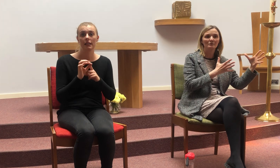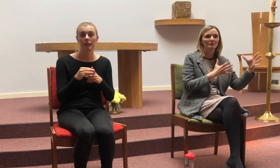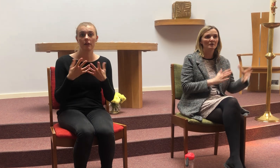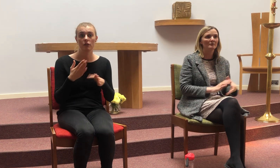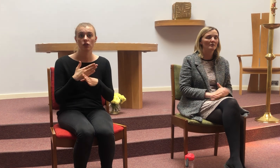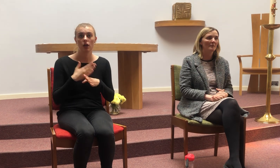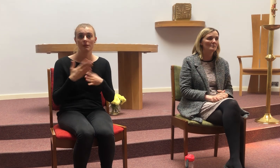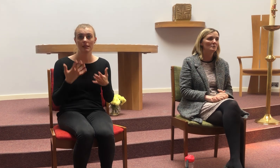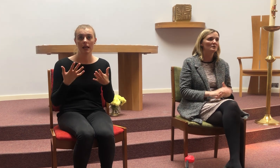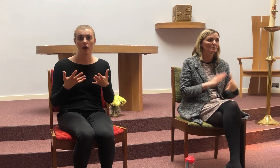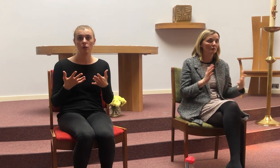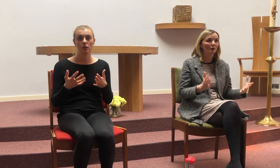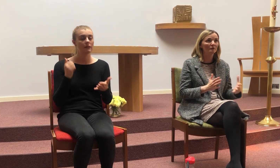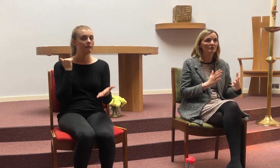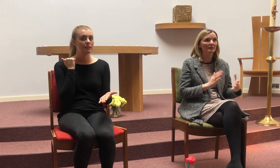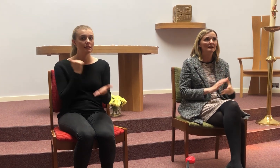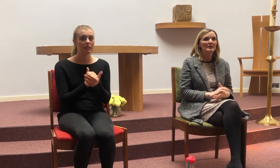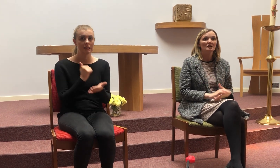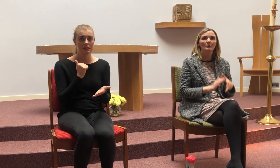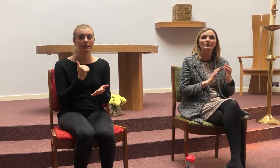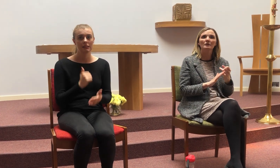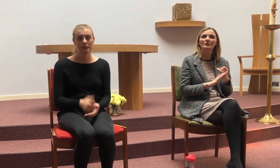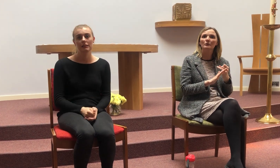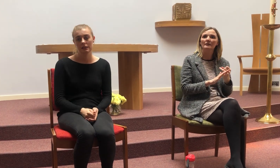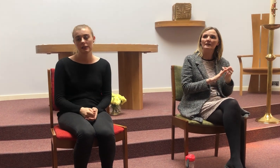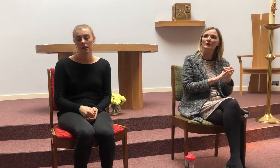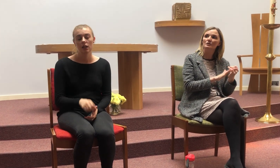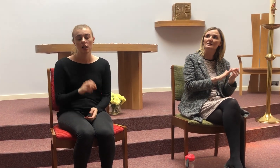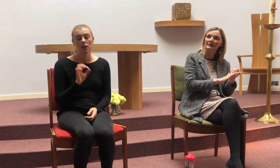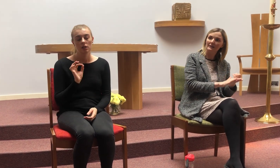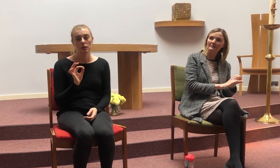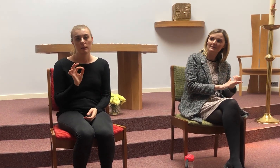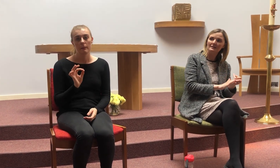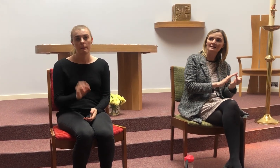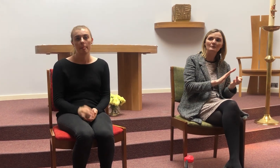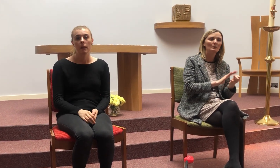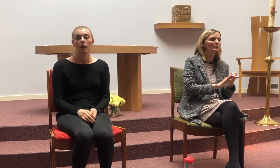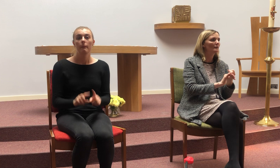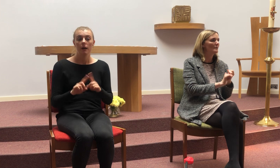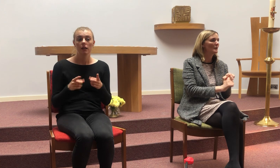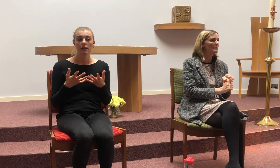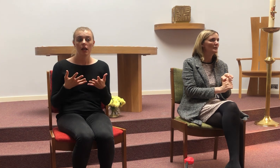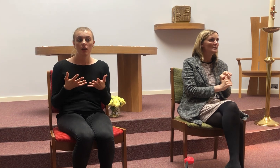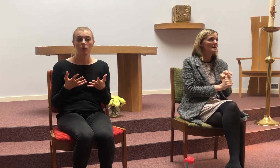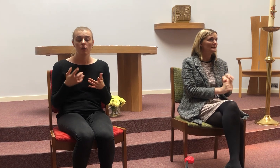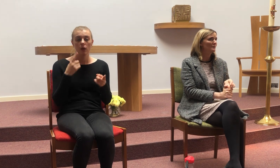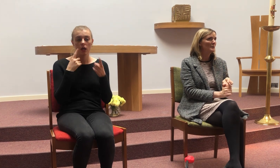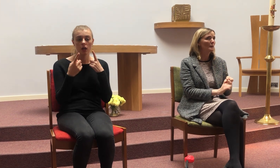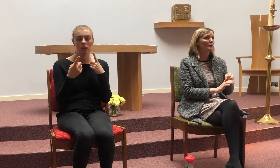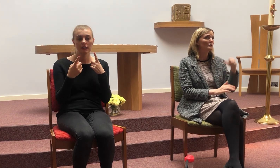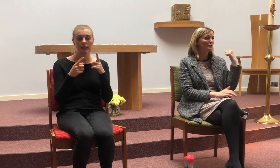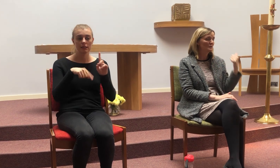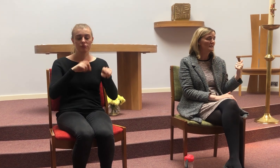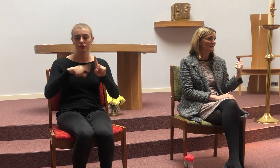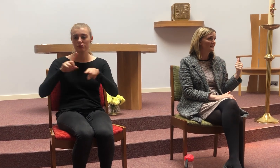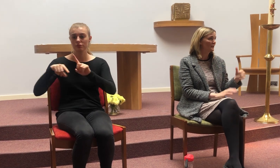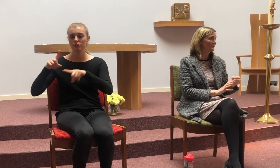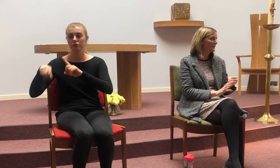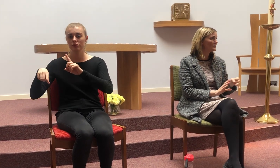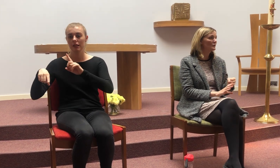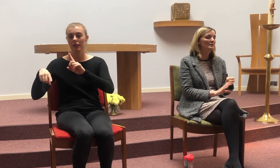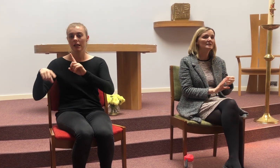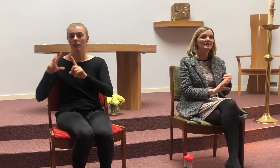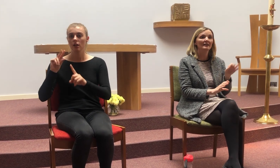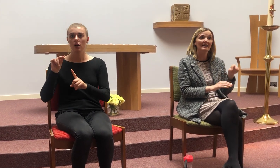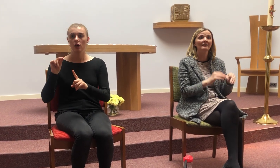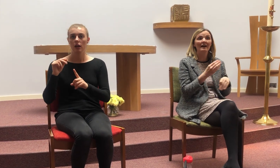huge recruitment drive going on at the moment. So we're encouraging, so we're looking at not just healthcare assistants, but we're looking at maybe deaf people who've studied in the Centre for